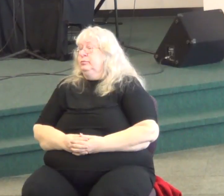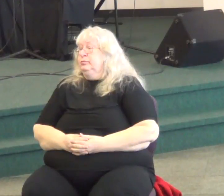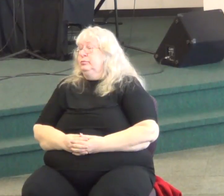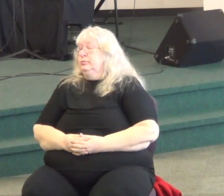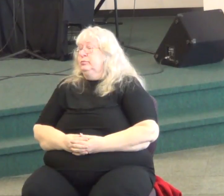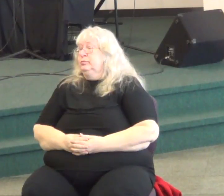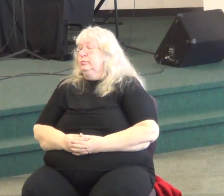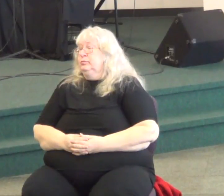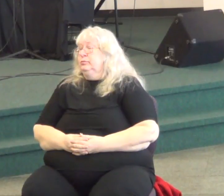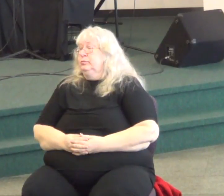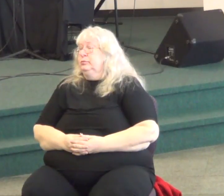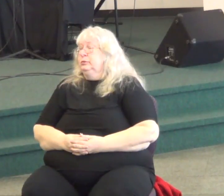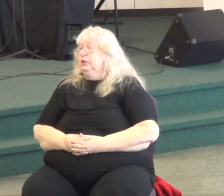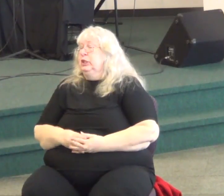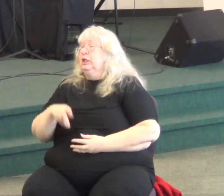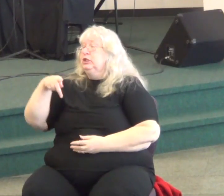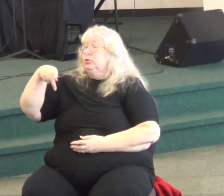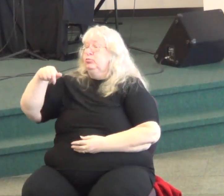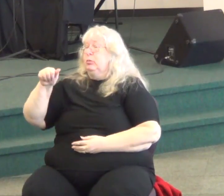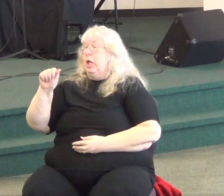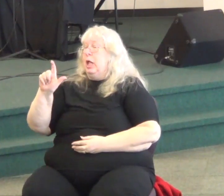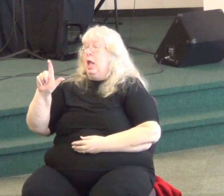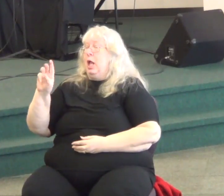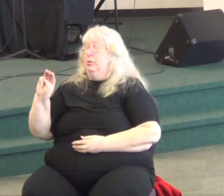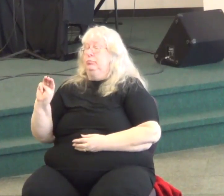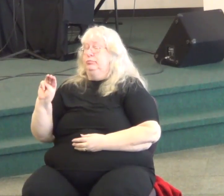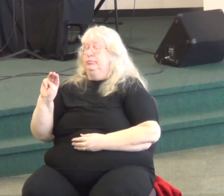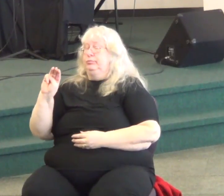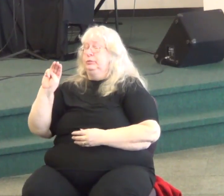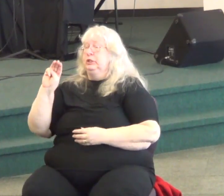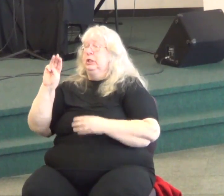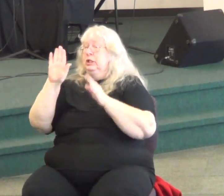It's Palm Sunday. Jesus rode into town for you and me.